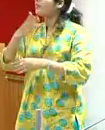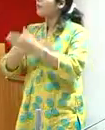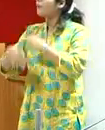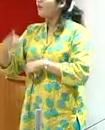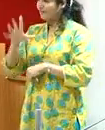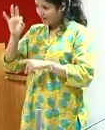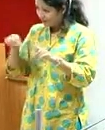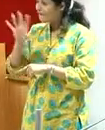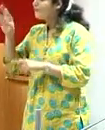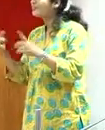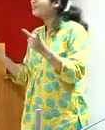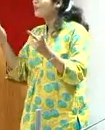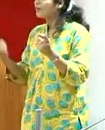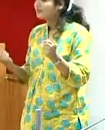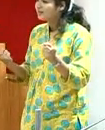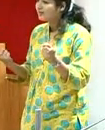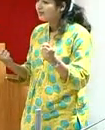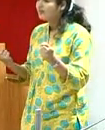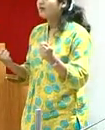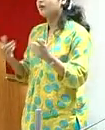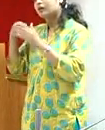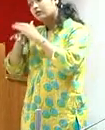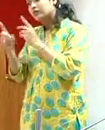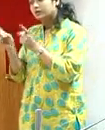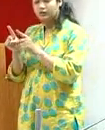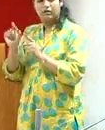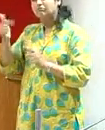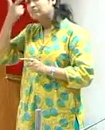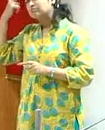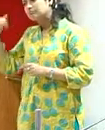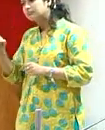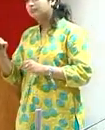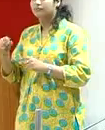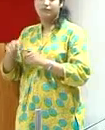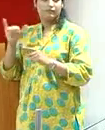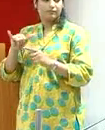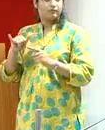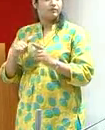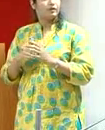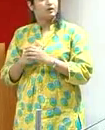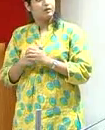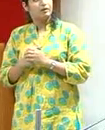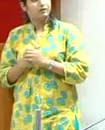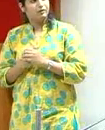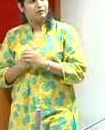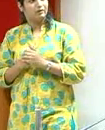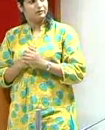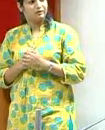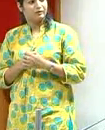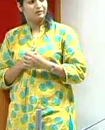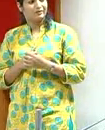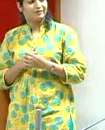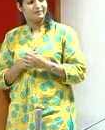going vacant for the most part? There, unfortunately, the MCI agreed in the court to provide